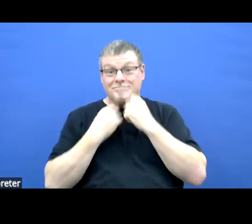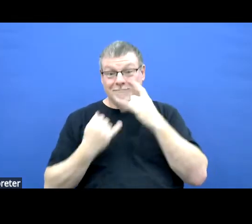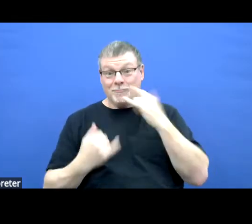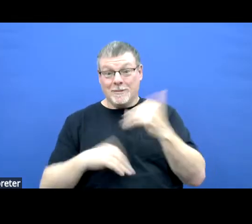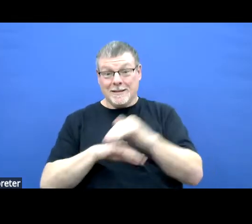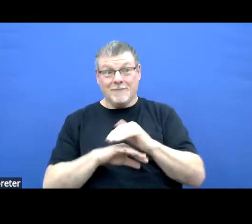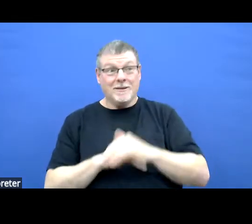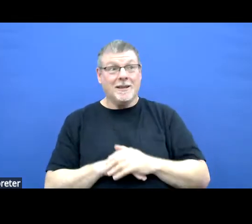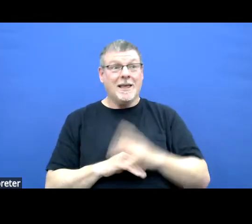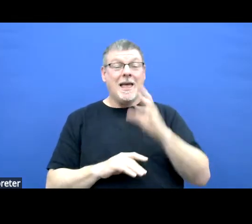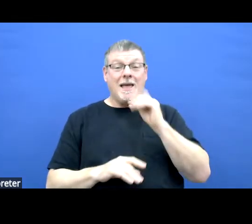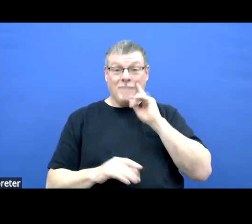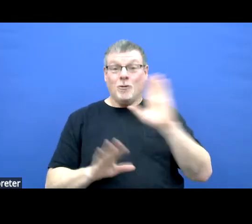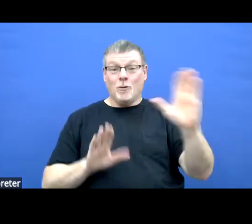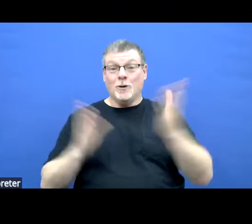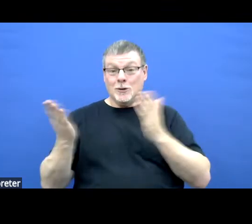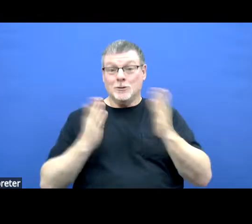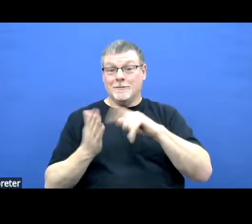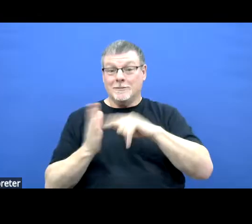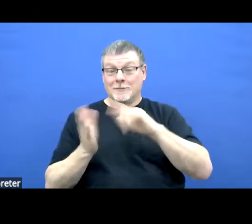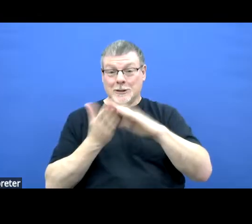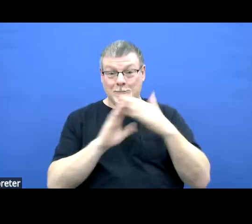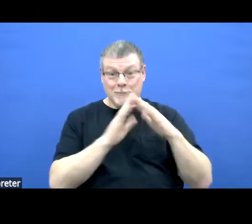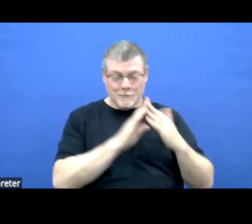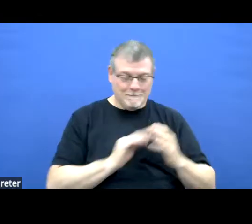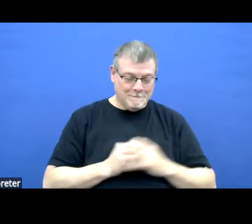your overall service to the community.